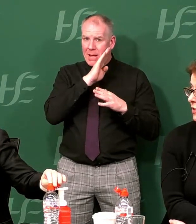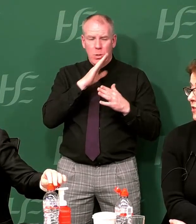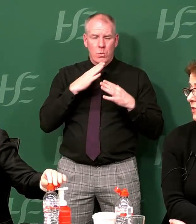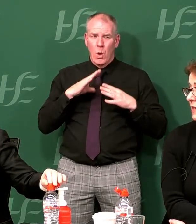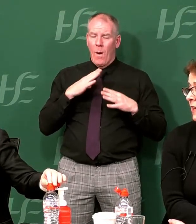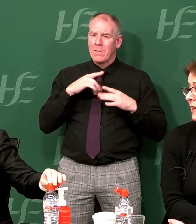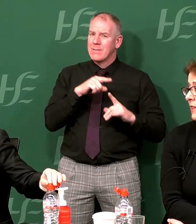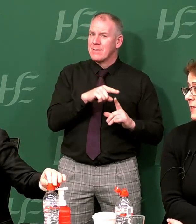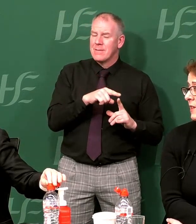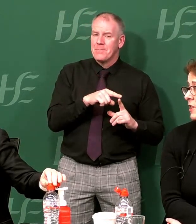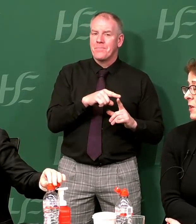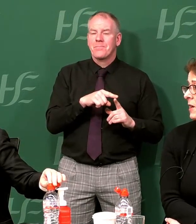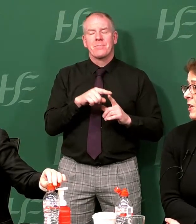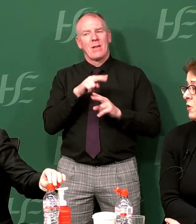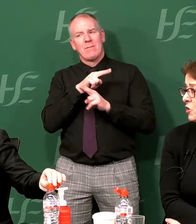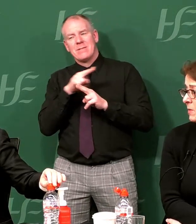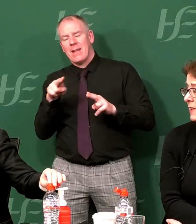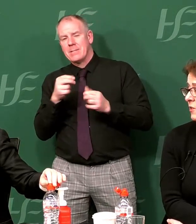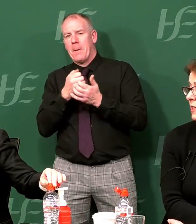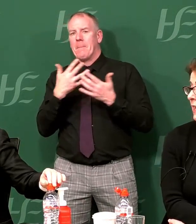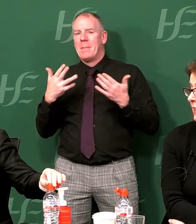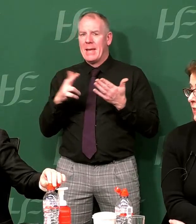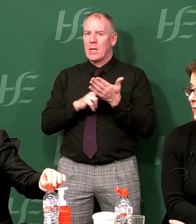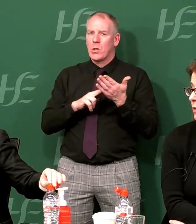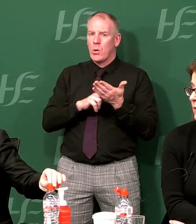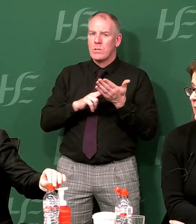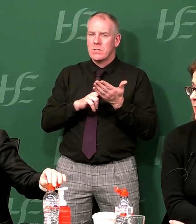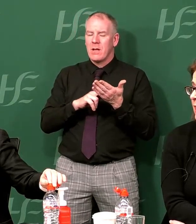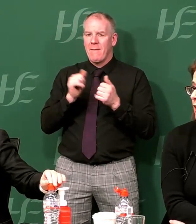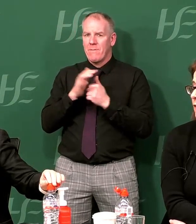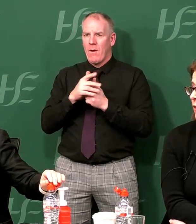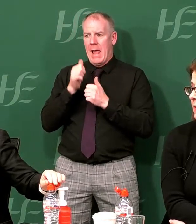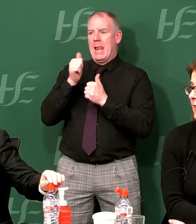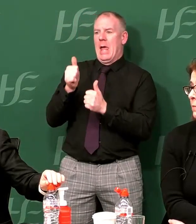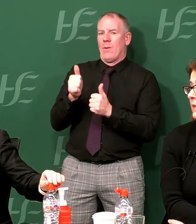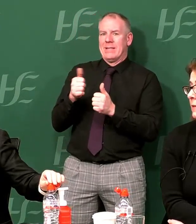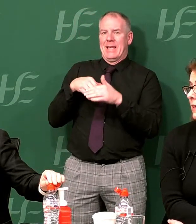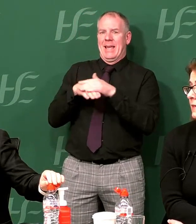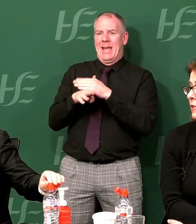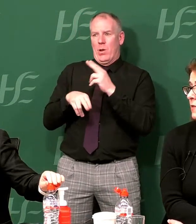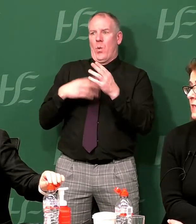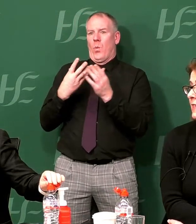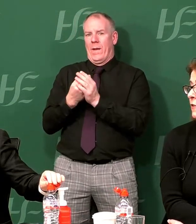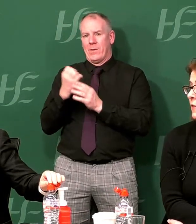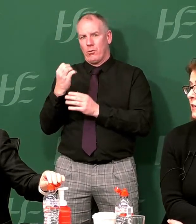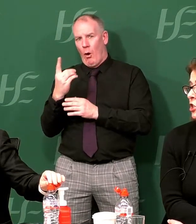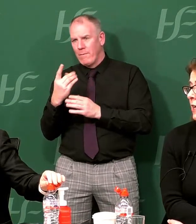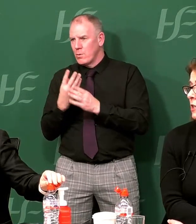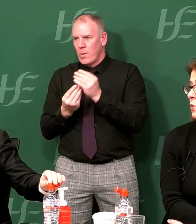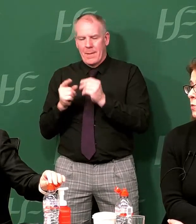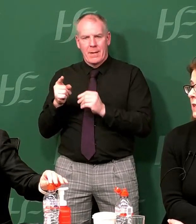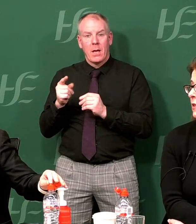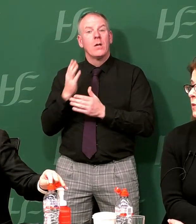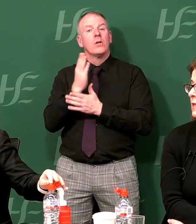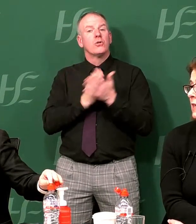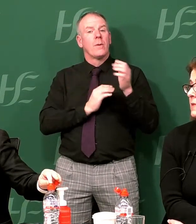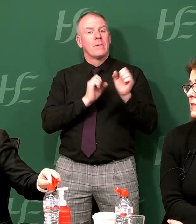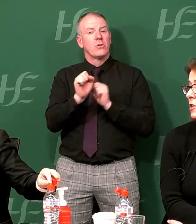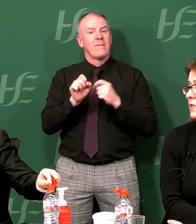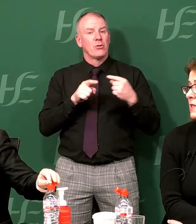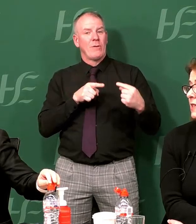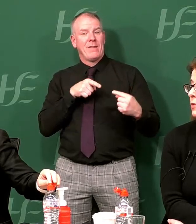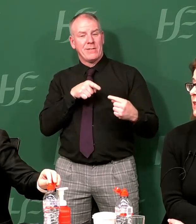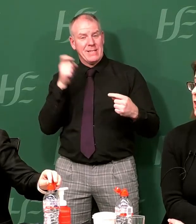to do that. So there's not a huge uptake. Certain areas, what we're seeing, for example, services that are very challenged would be those